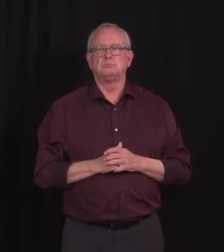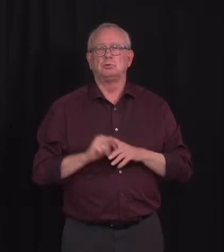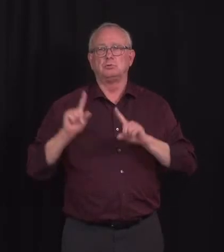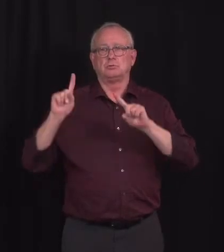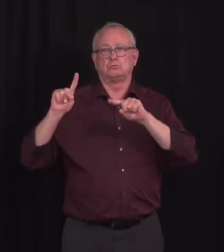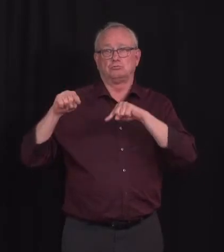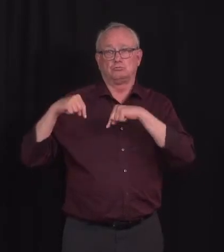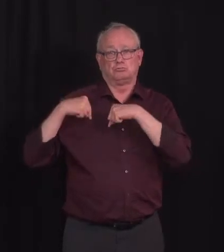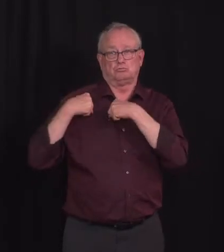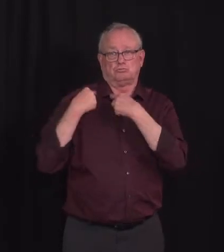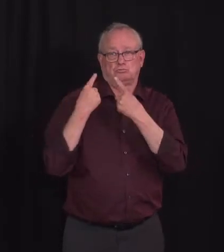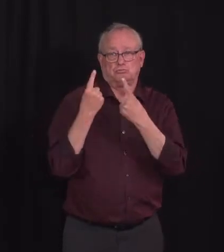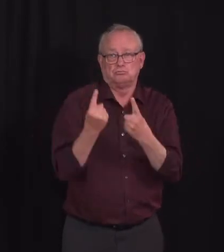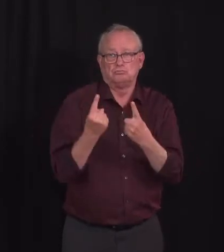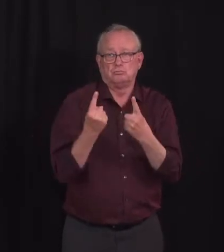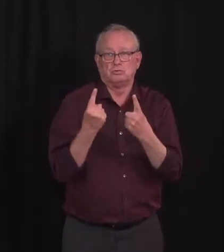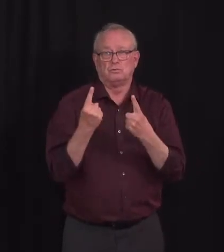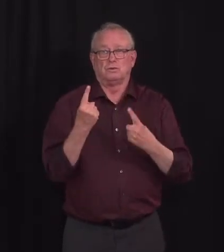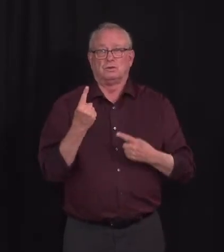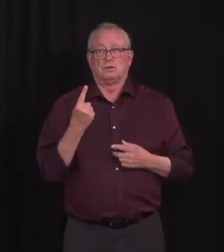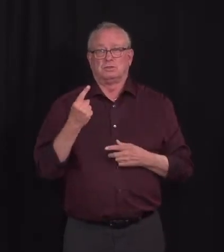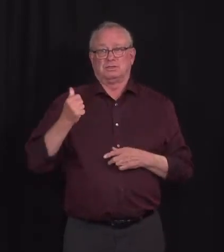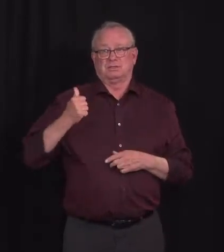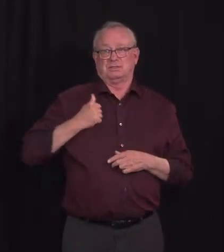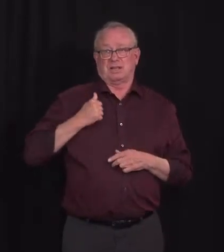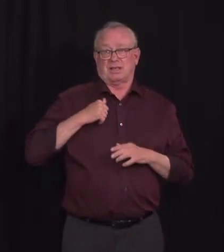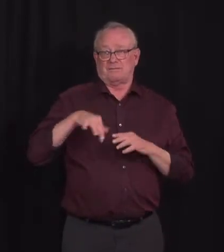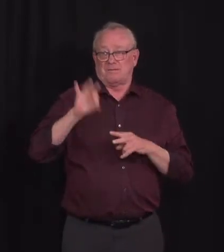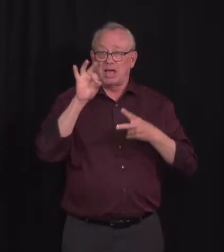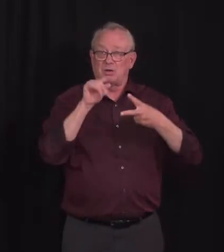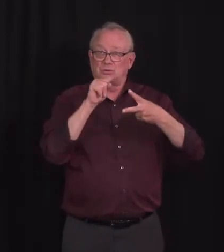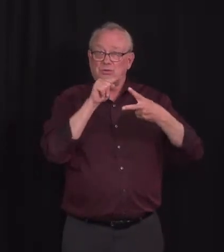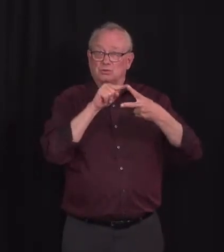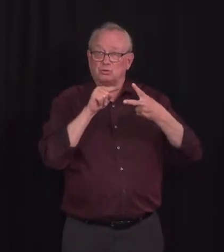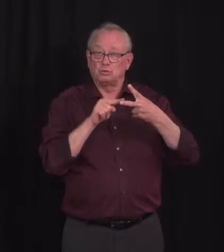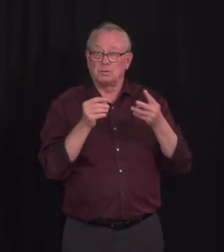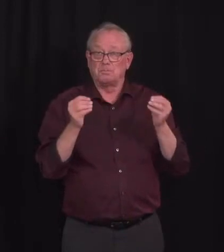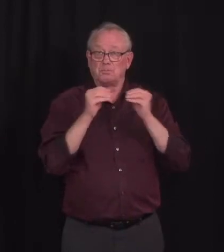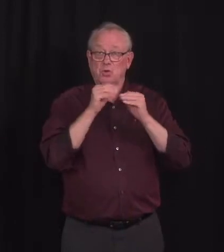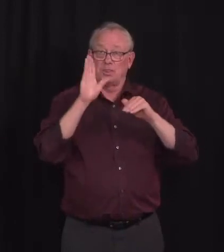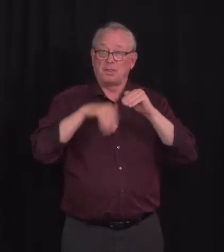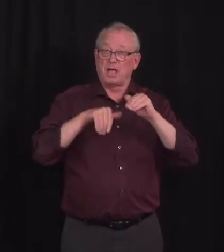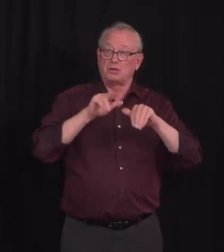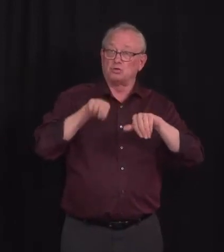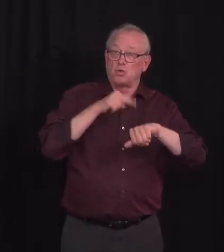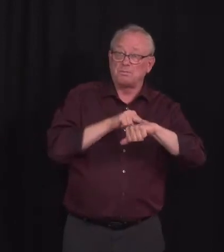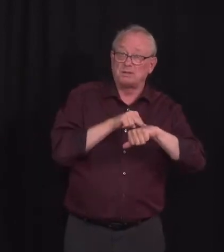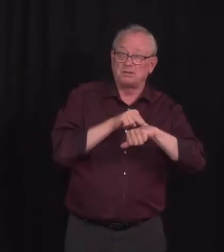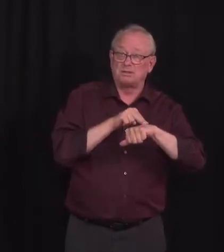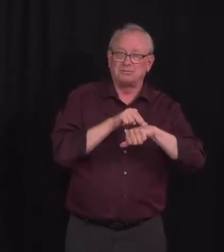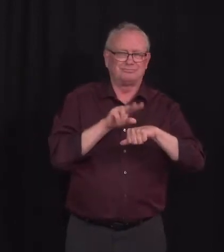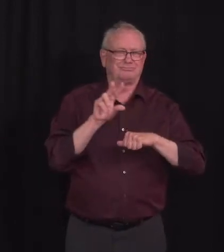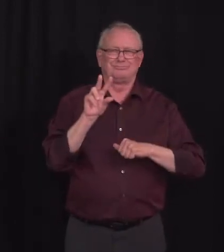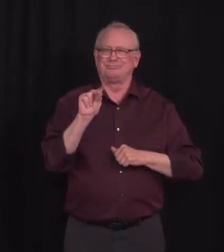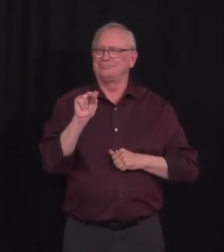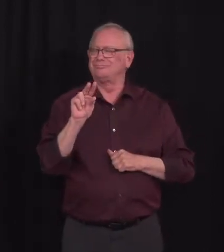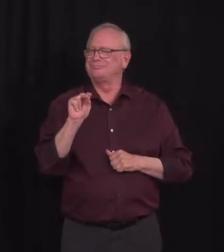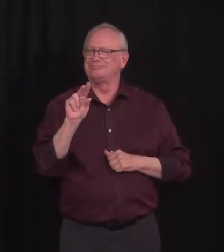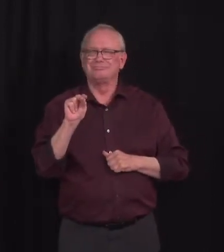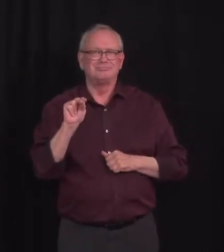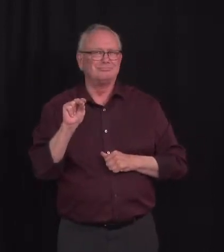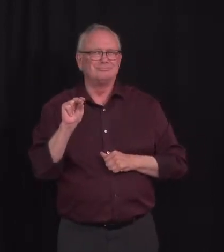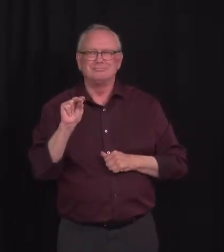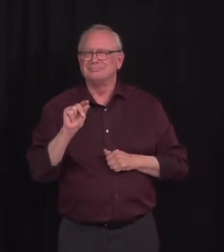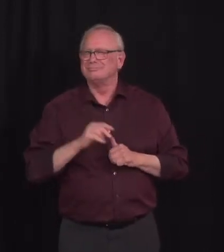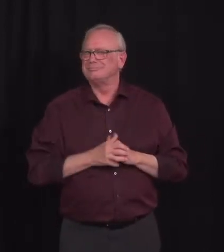rates of these conditions than would typically be expected in the general population. And we have had no reports of either of these